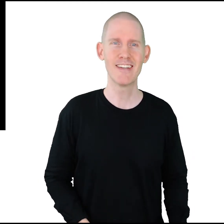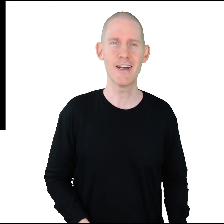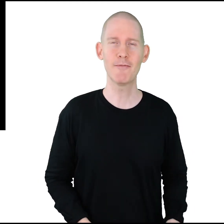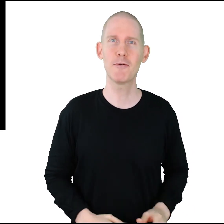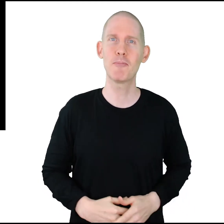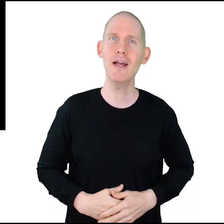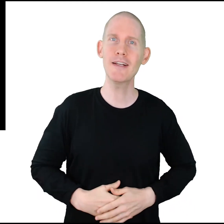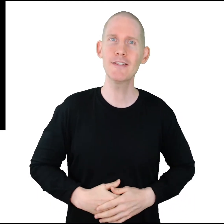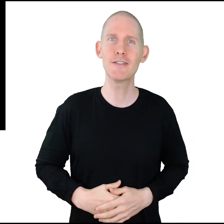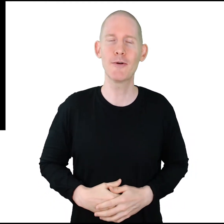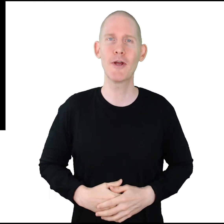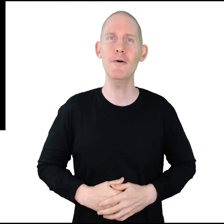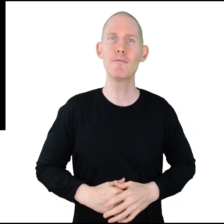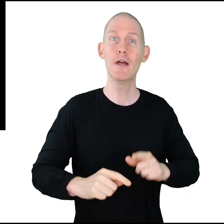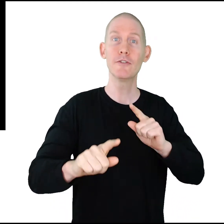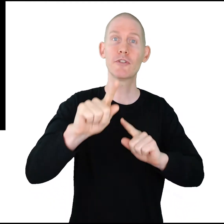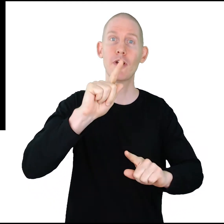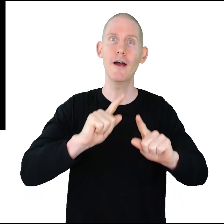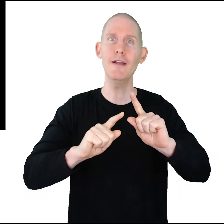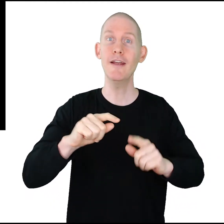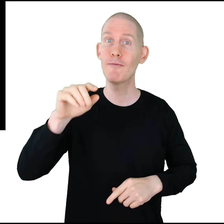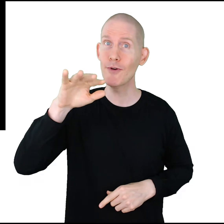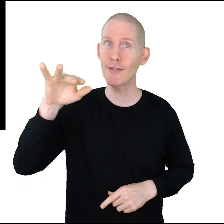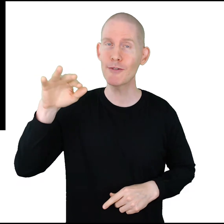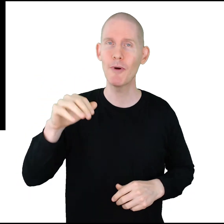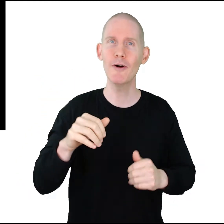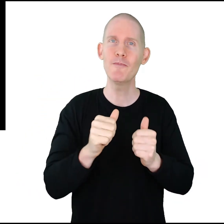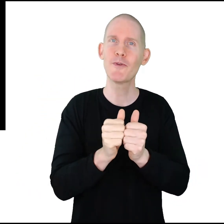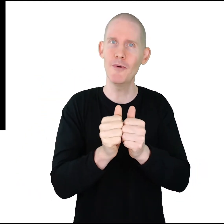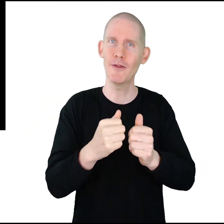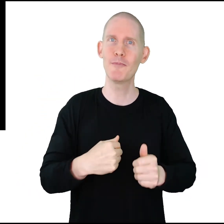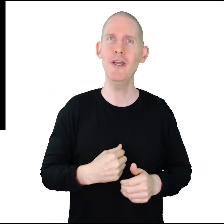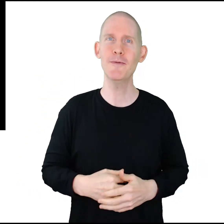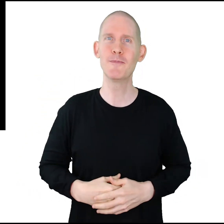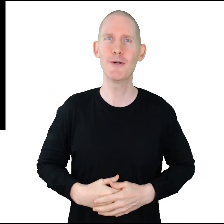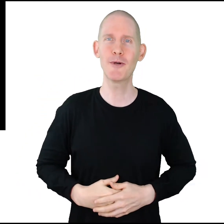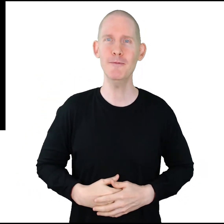Time for practice. Here we go. Sign and fingerspell with me. Here we go.